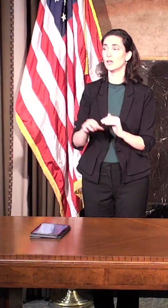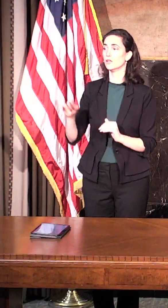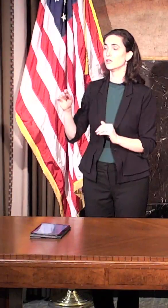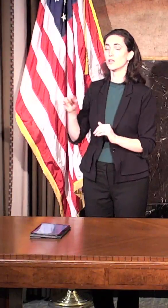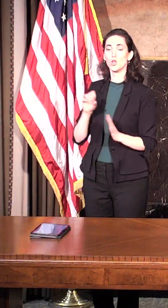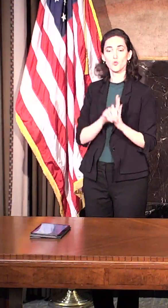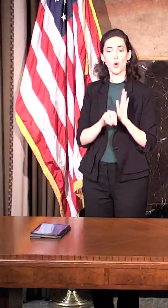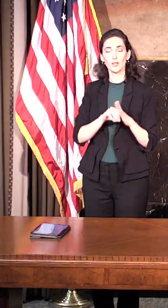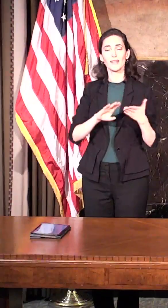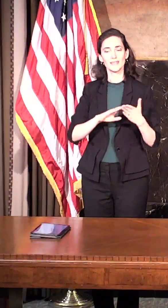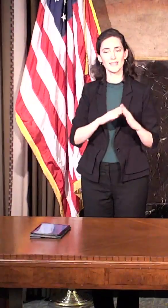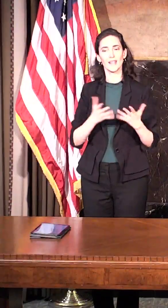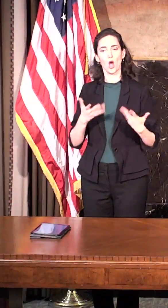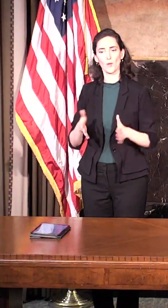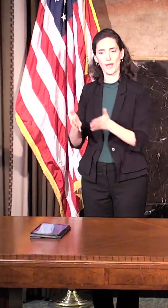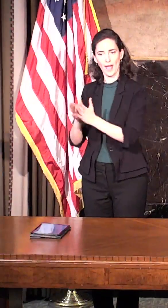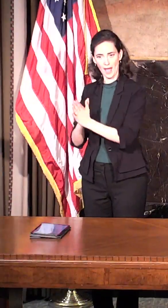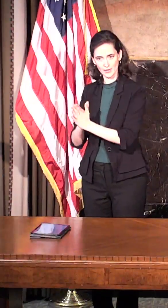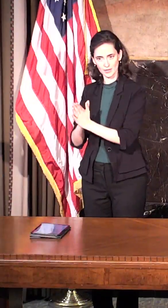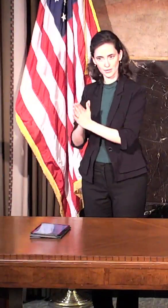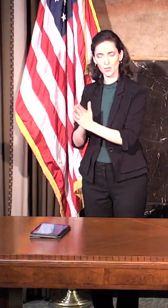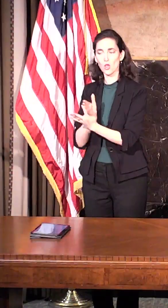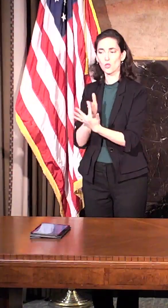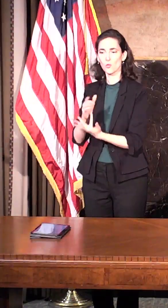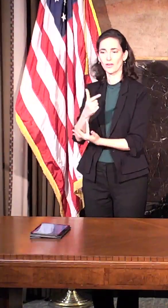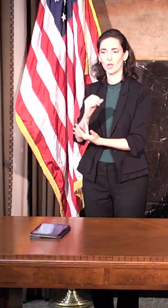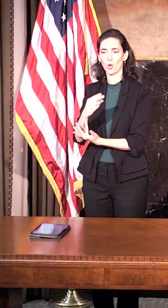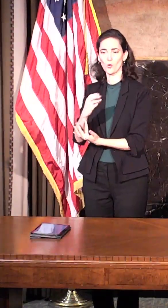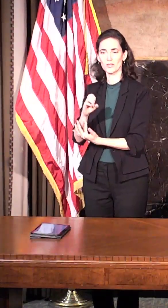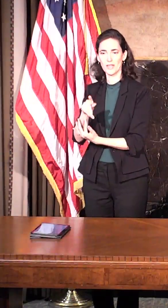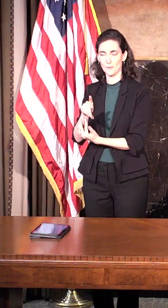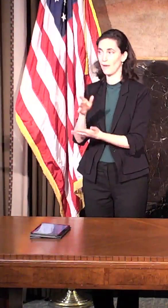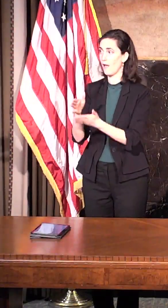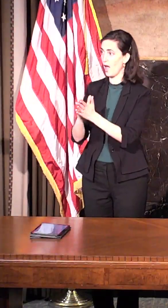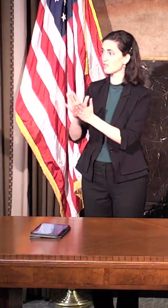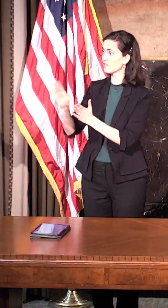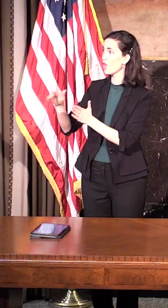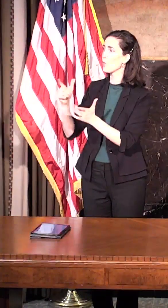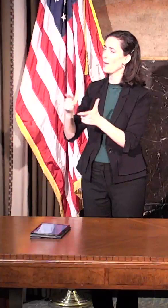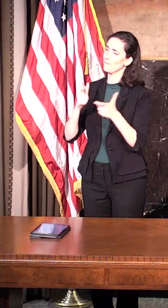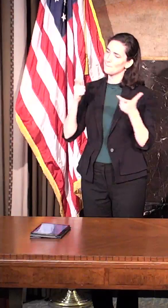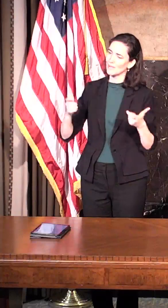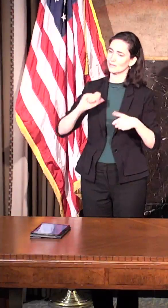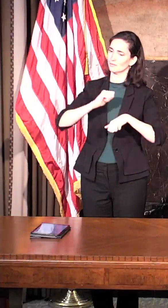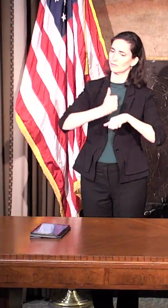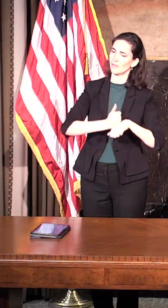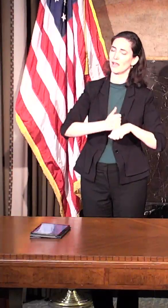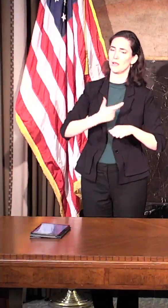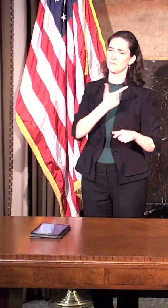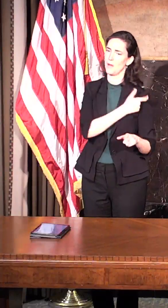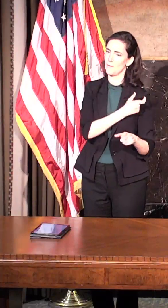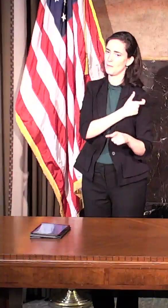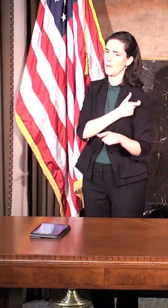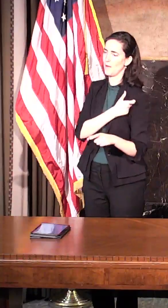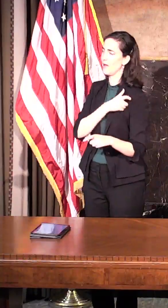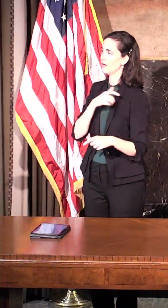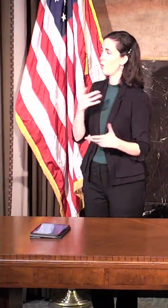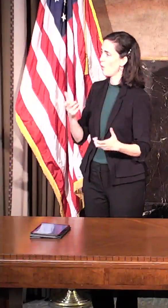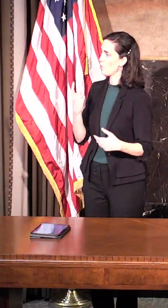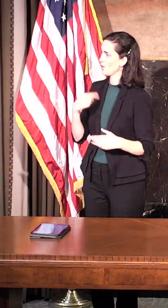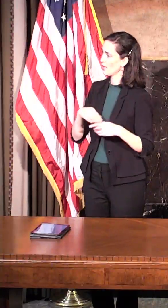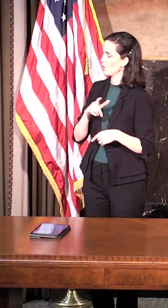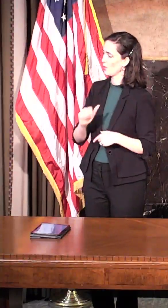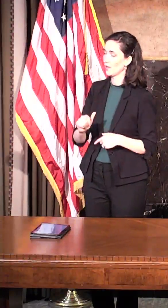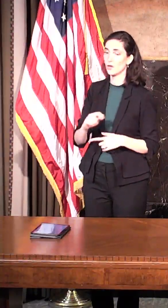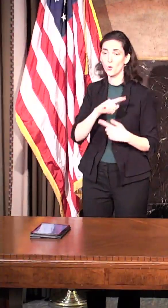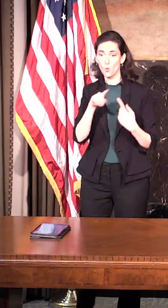of New Orleans that flowed through GOSEP to have a mass vaccination site in Louisiana. We don't know yet